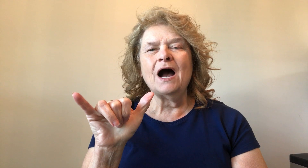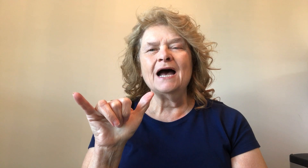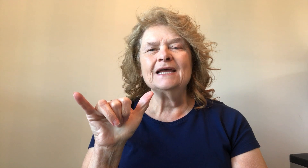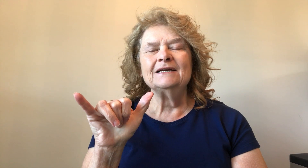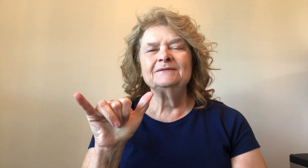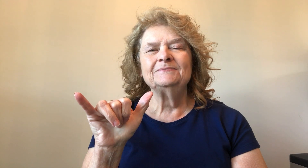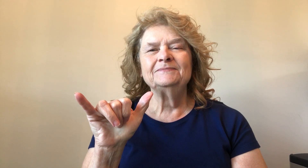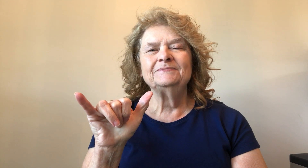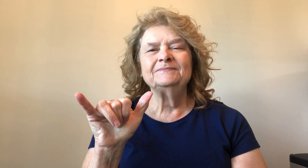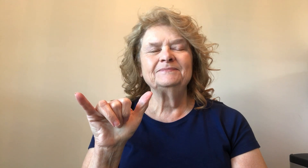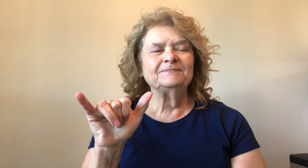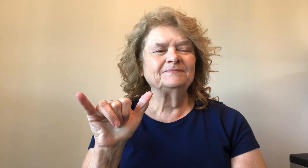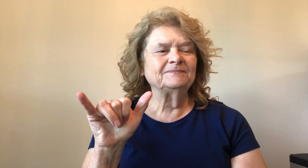N-O-S-E-Y.